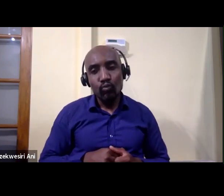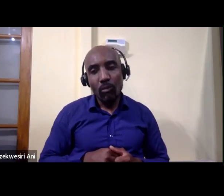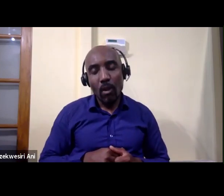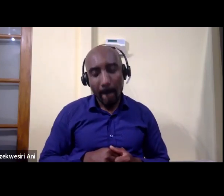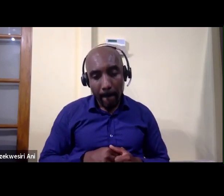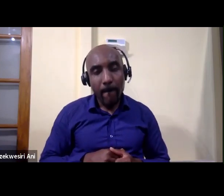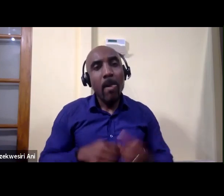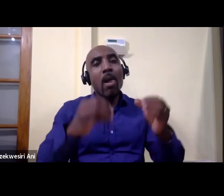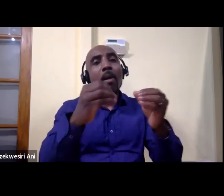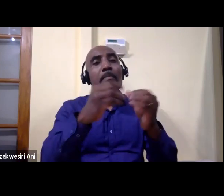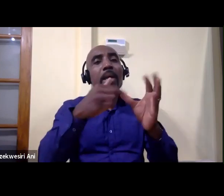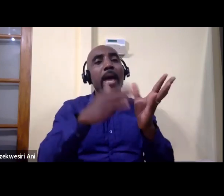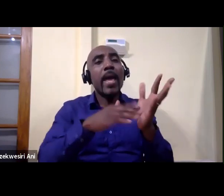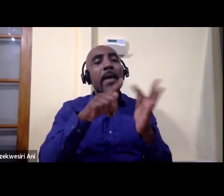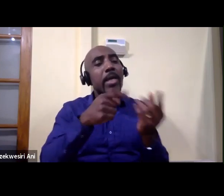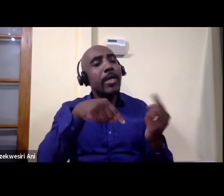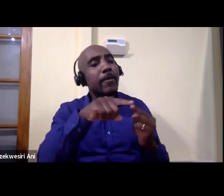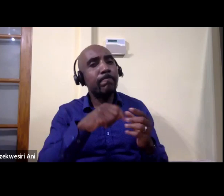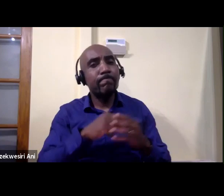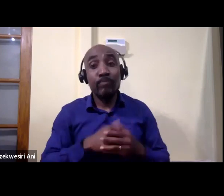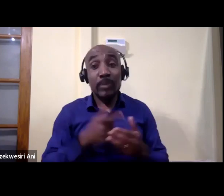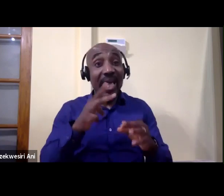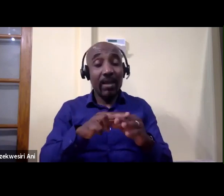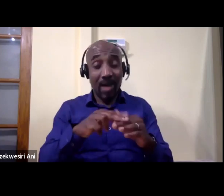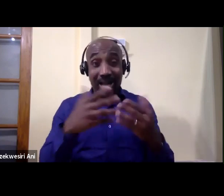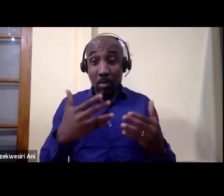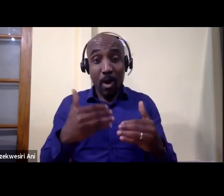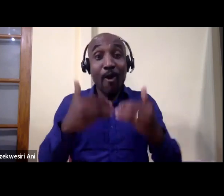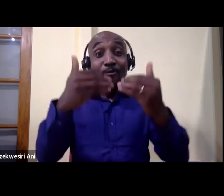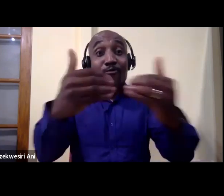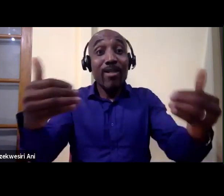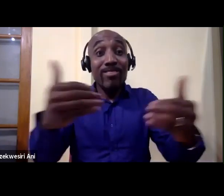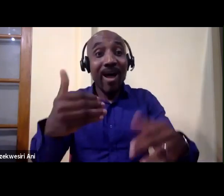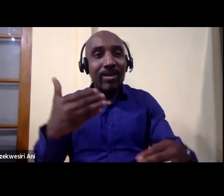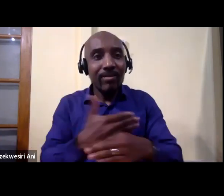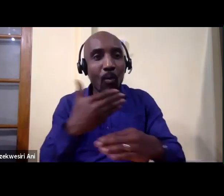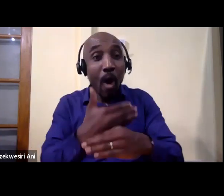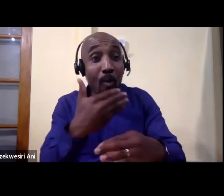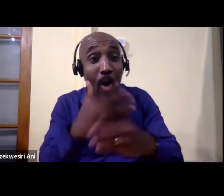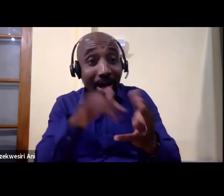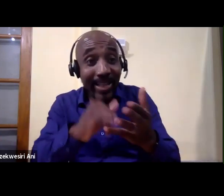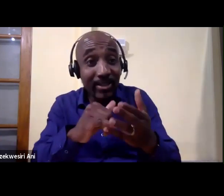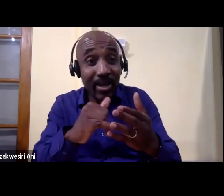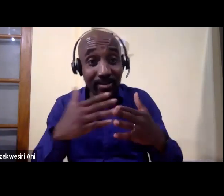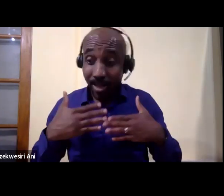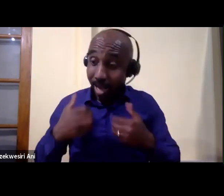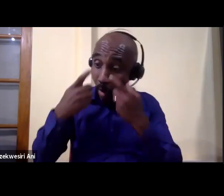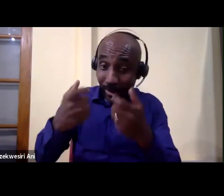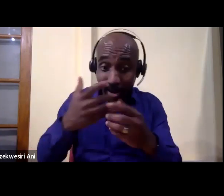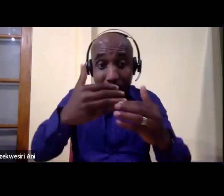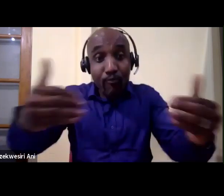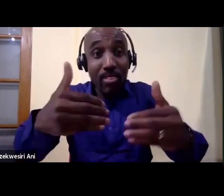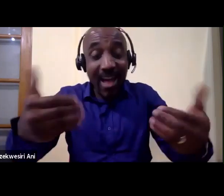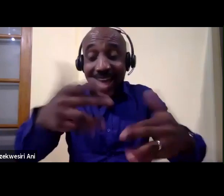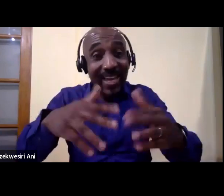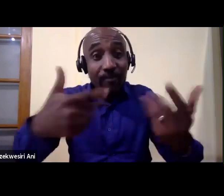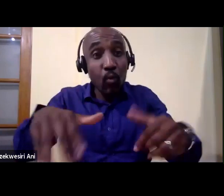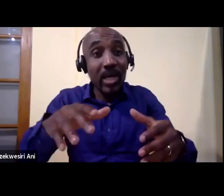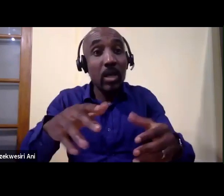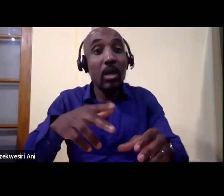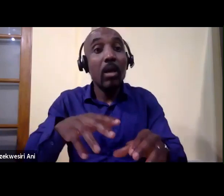BAME communities are taken away from frontline, I don't know how it's going to be. I'm telling you, I don't know how it's going to be. Us not working